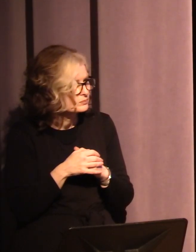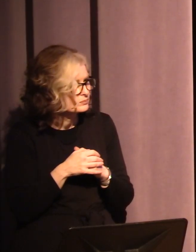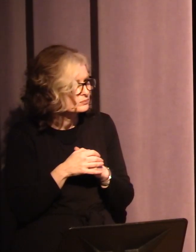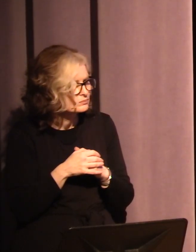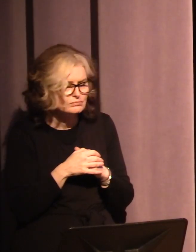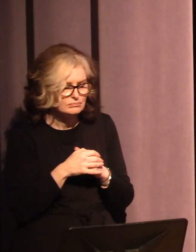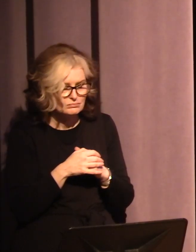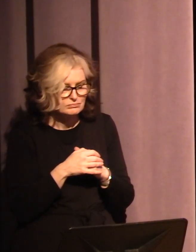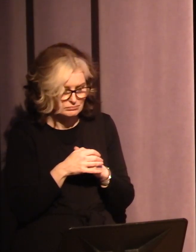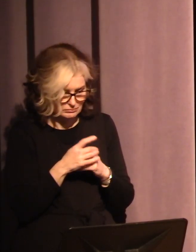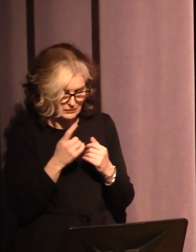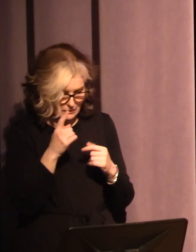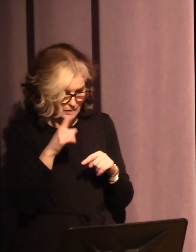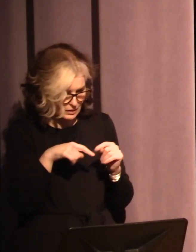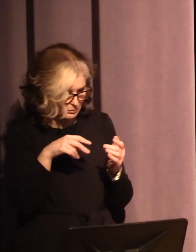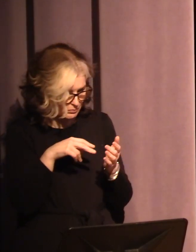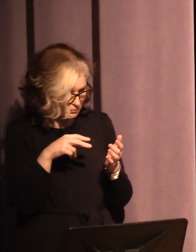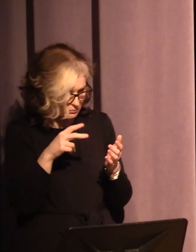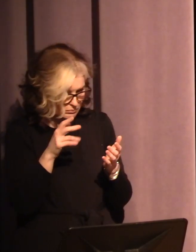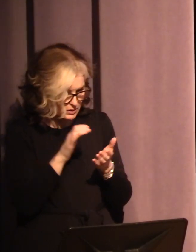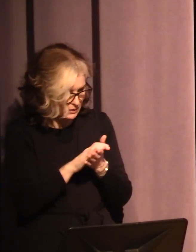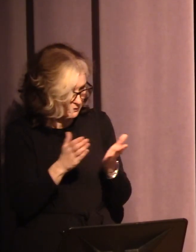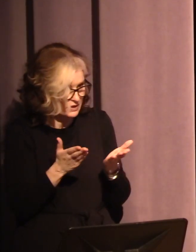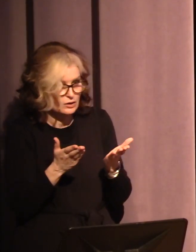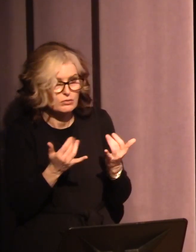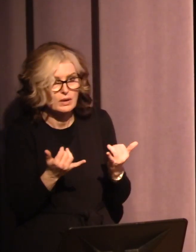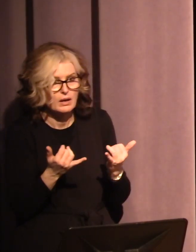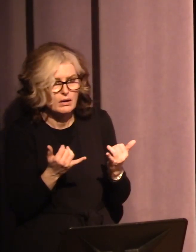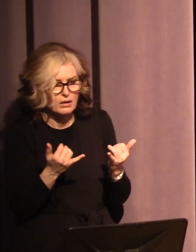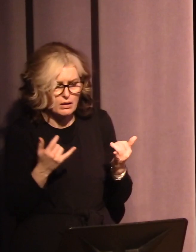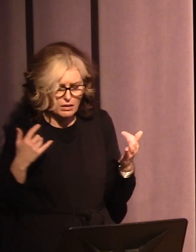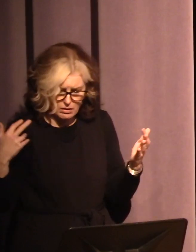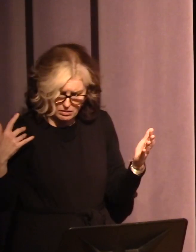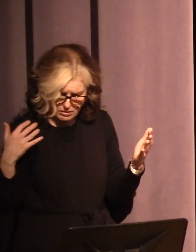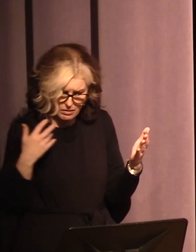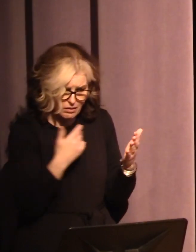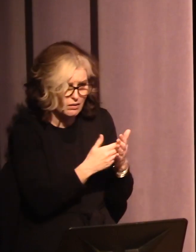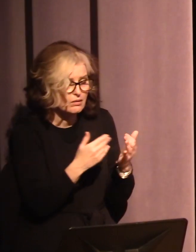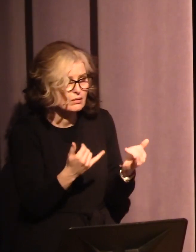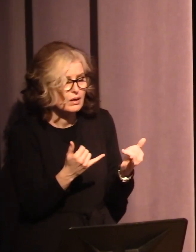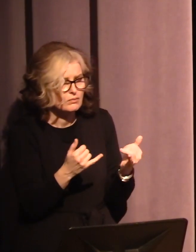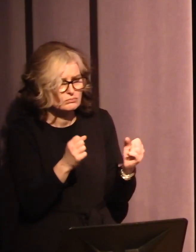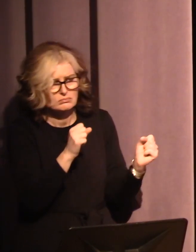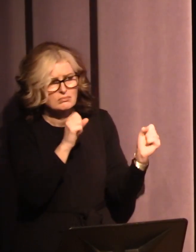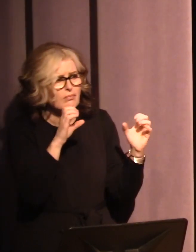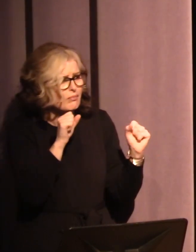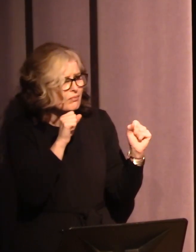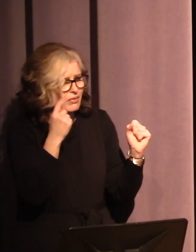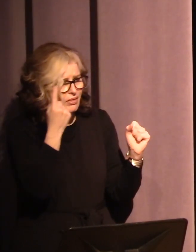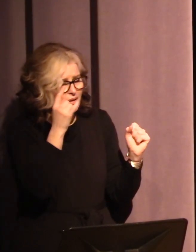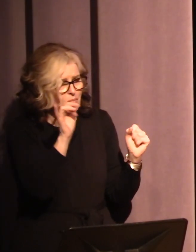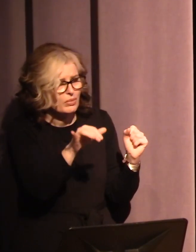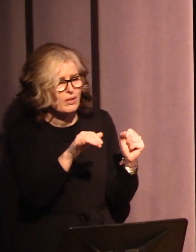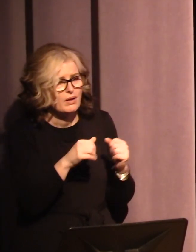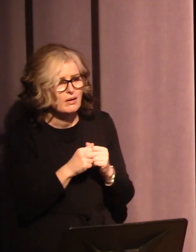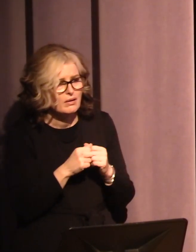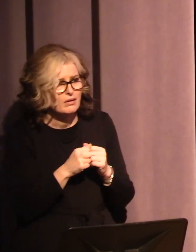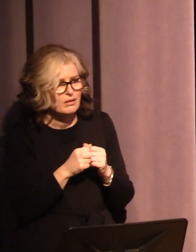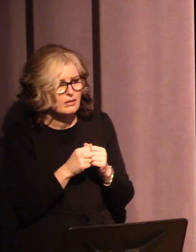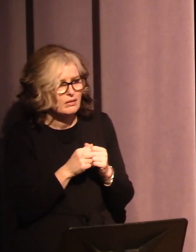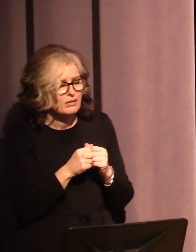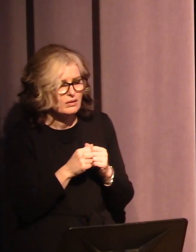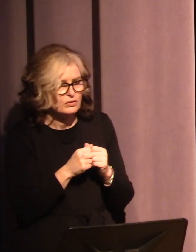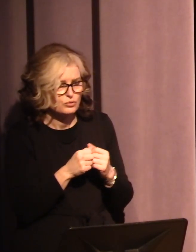I cannot believe that we're here now, many, many months later. It's extraordinary to think about